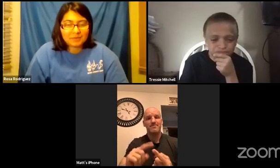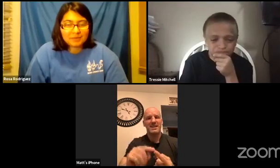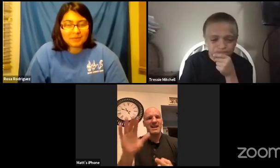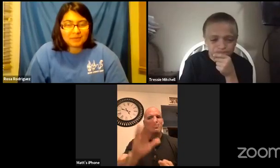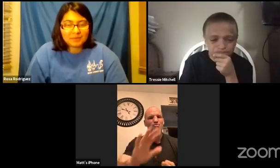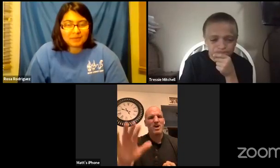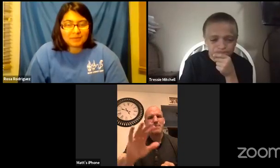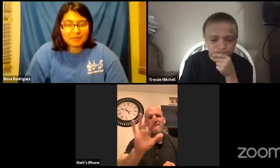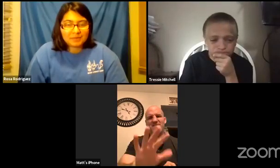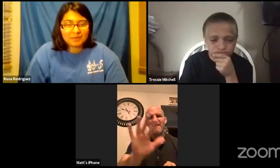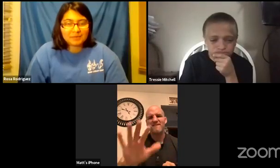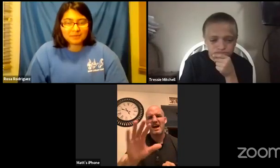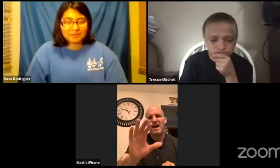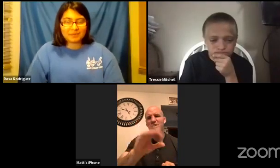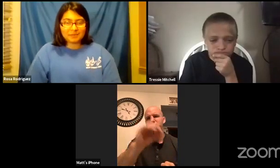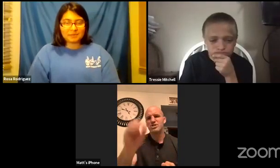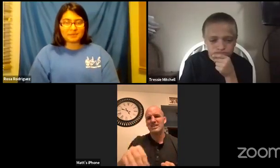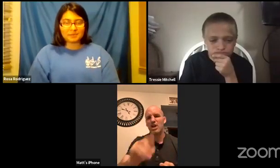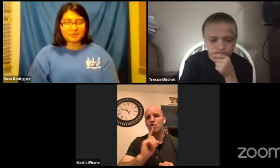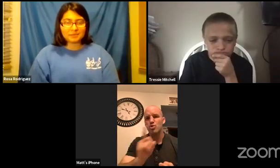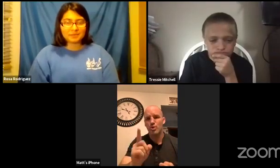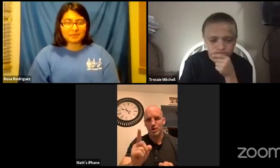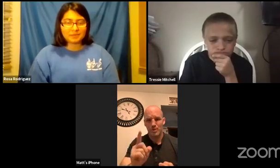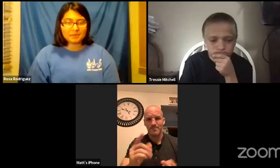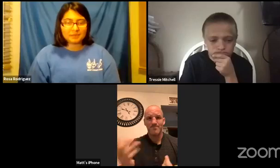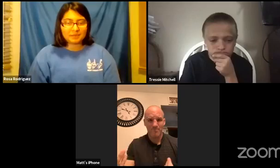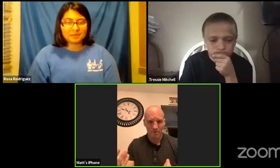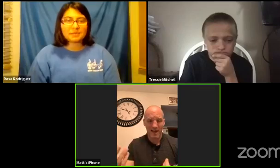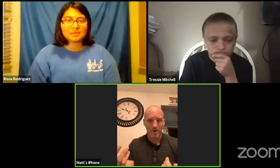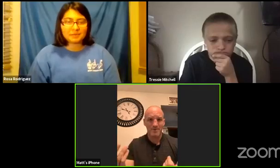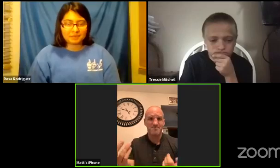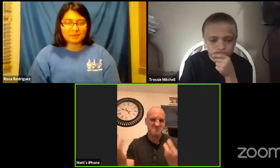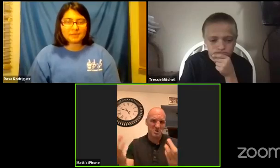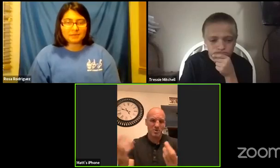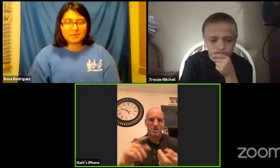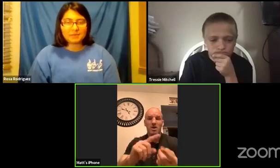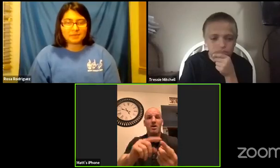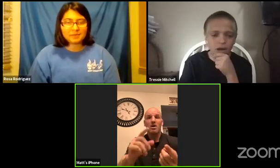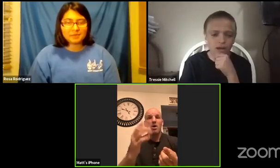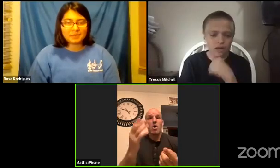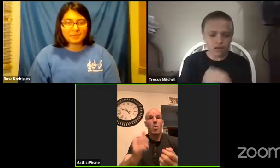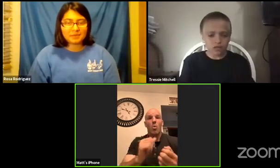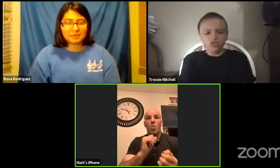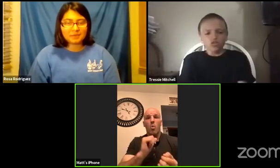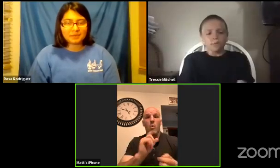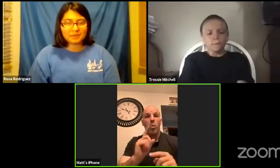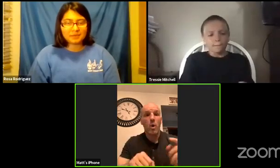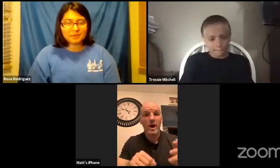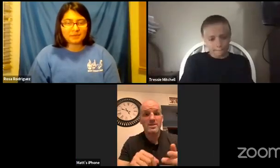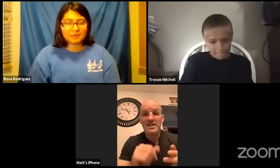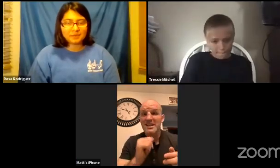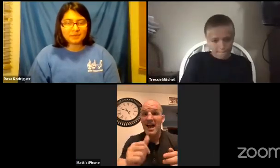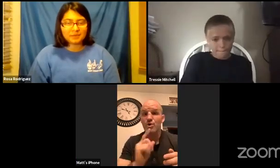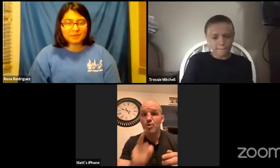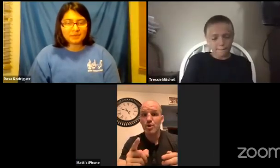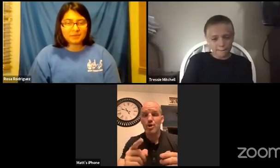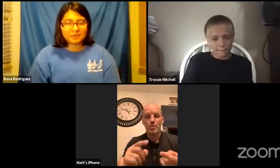initial story, I wanted to tell my story, but I felt there was a lot missing. You know, if you look at the